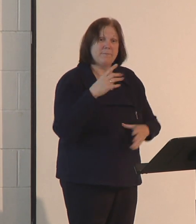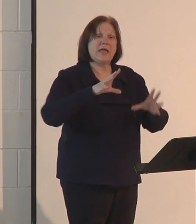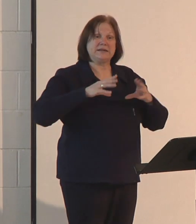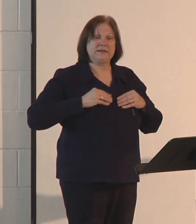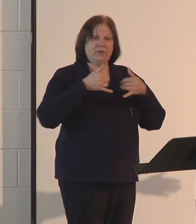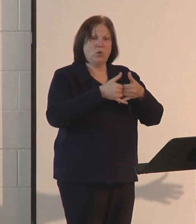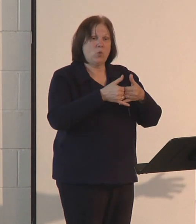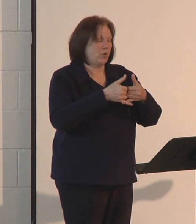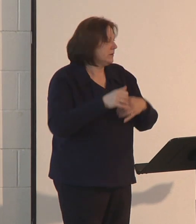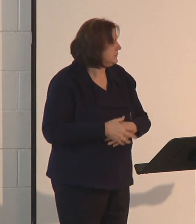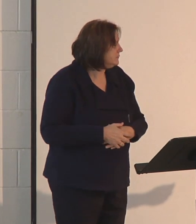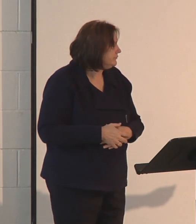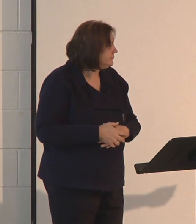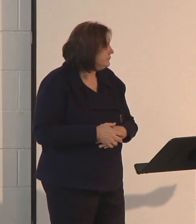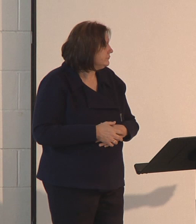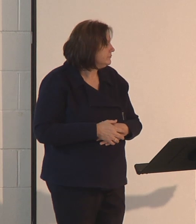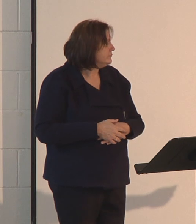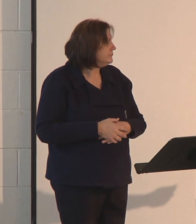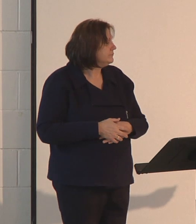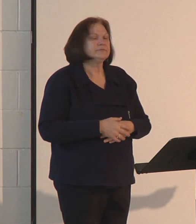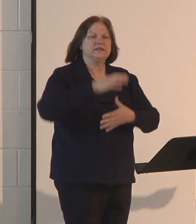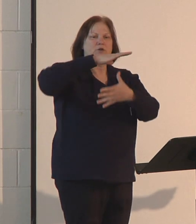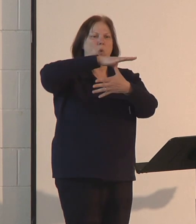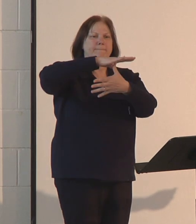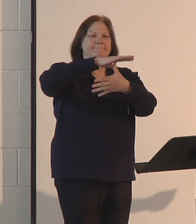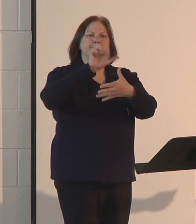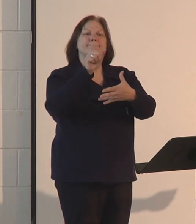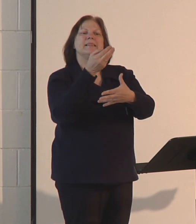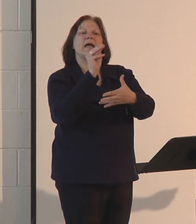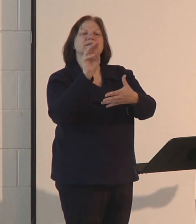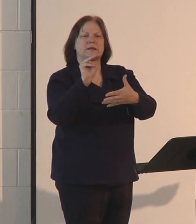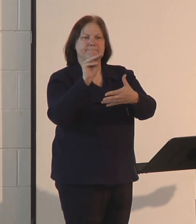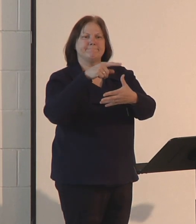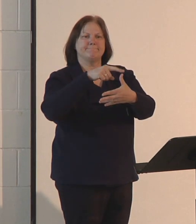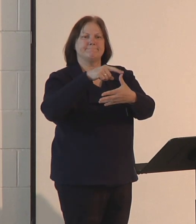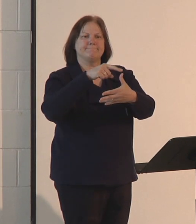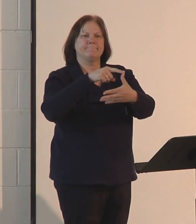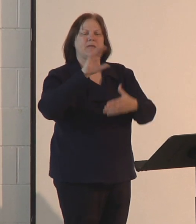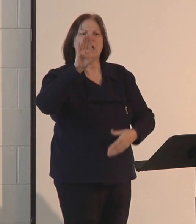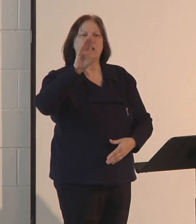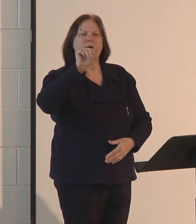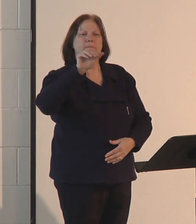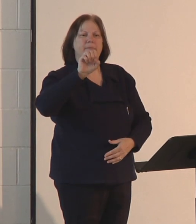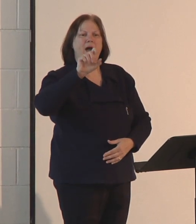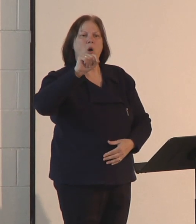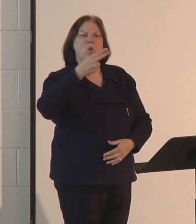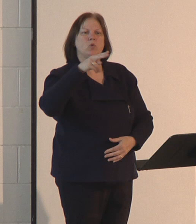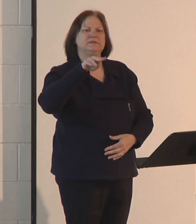the award and just stand up here so we can give you a hand of applause at the very end, okay? Bao Tao.